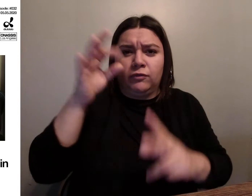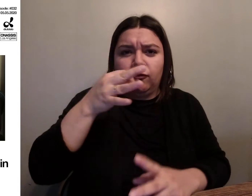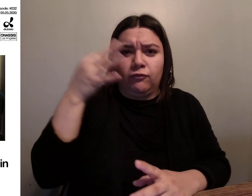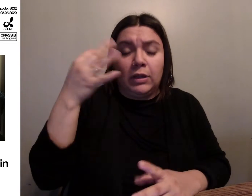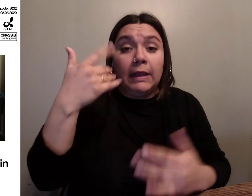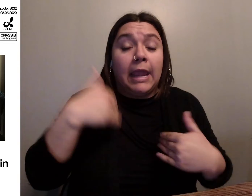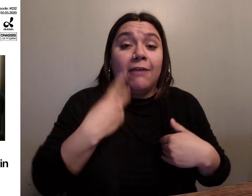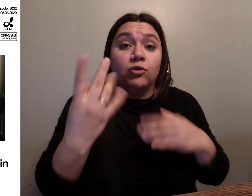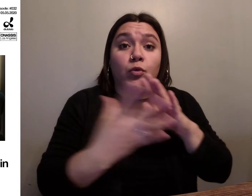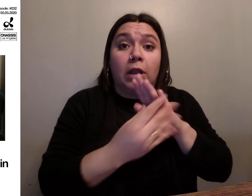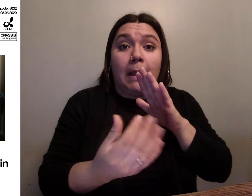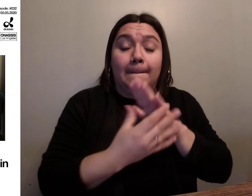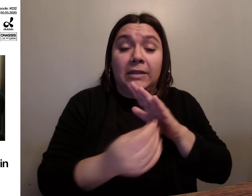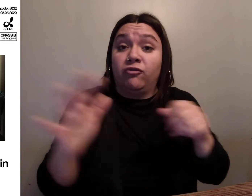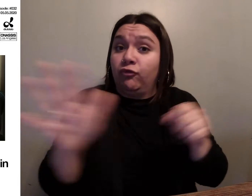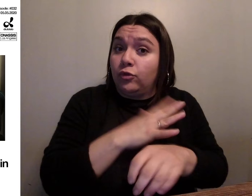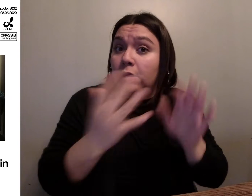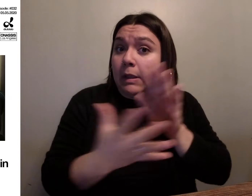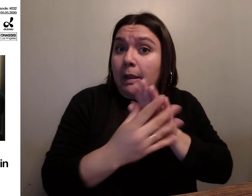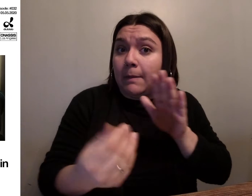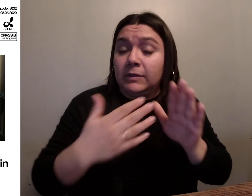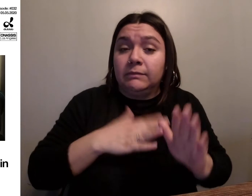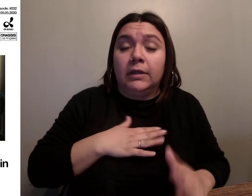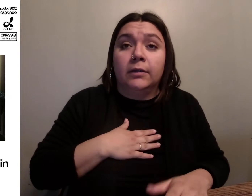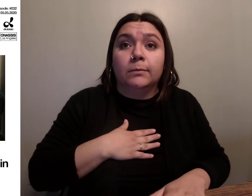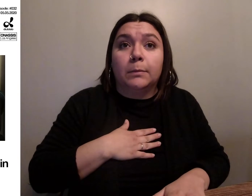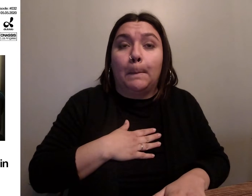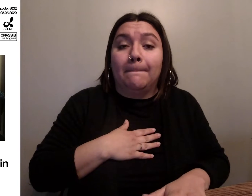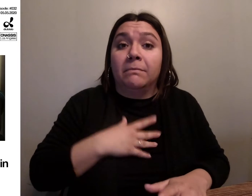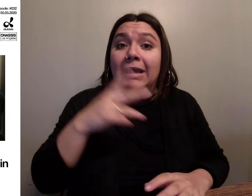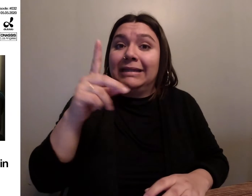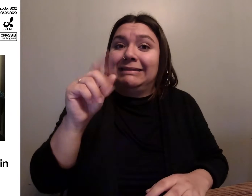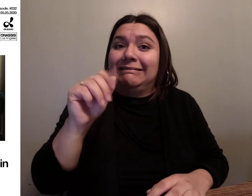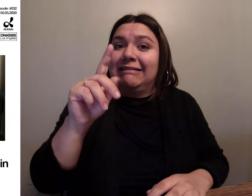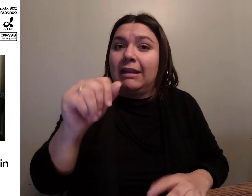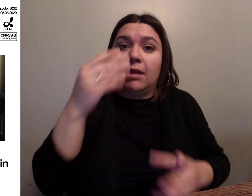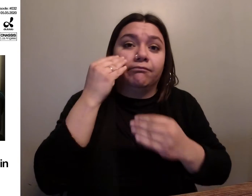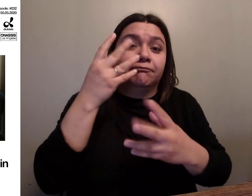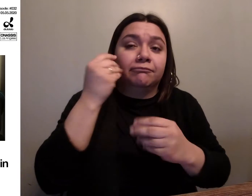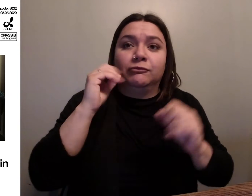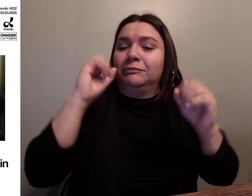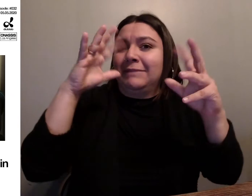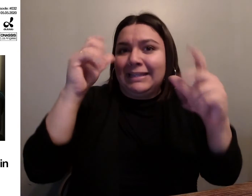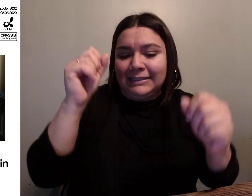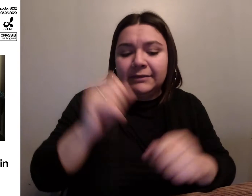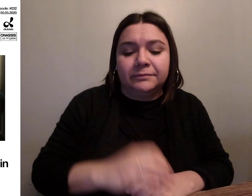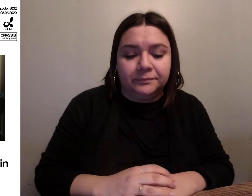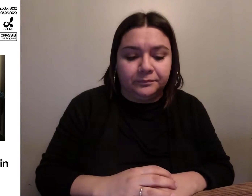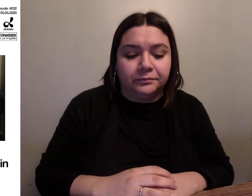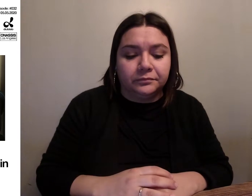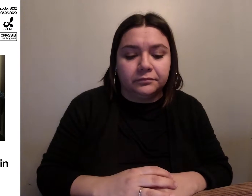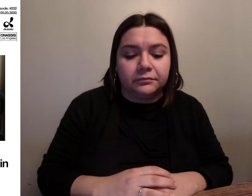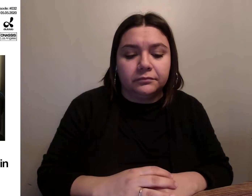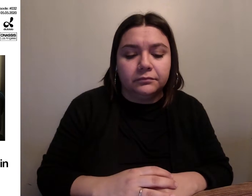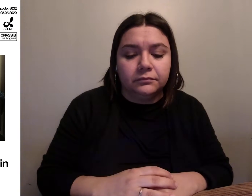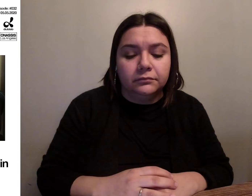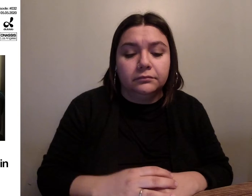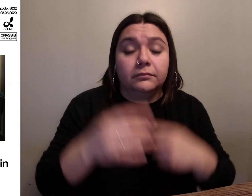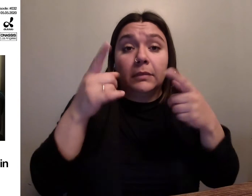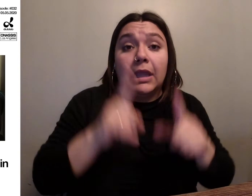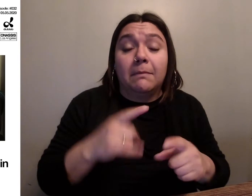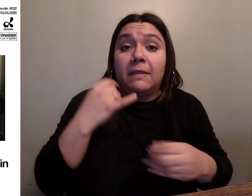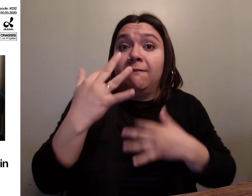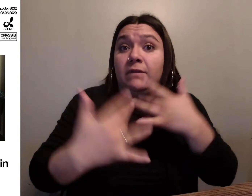data, which is fabulous. So when the fire came, we were prepared